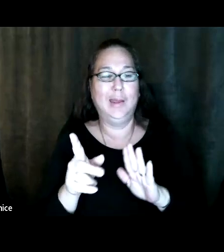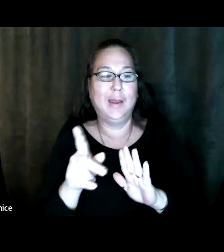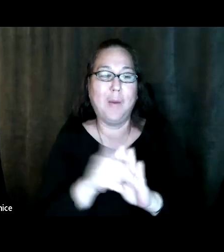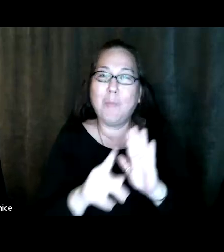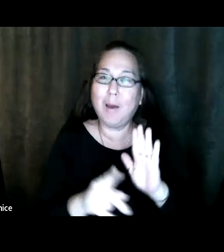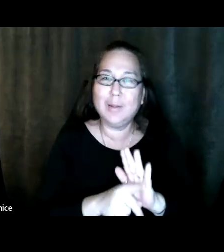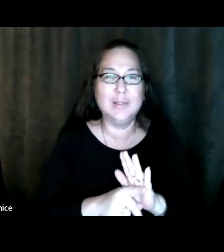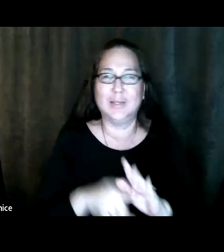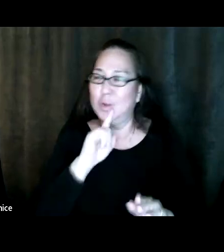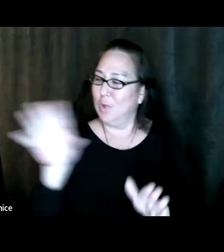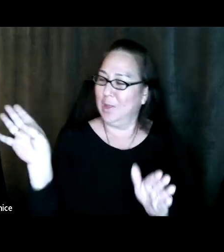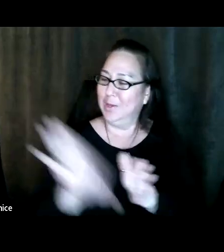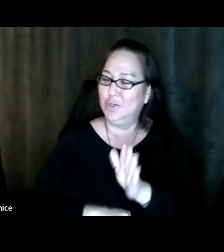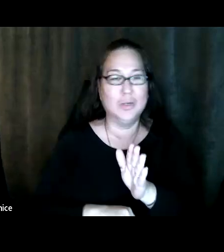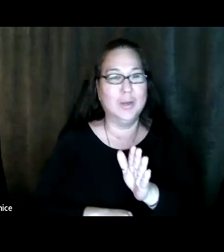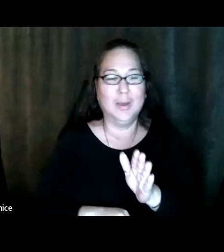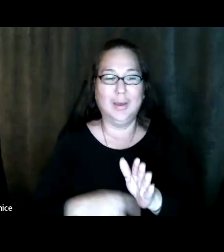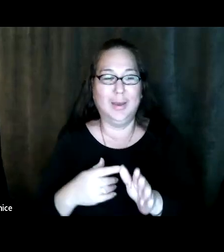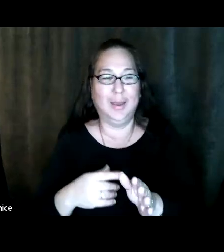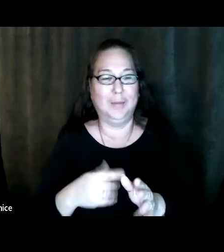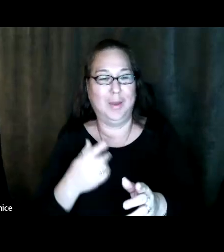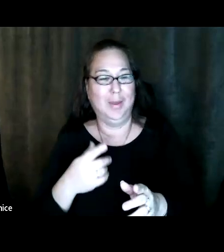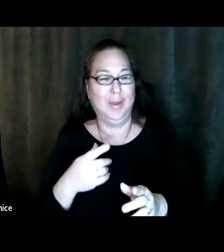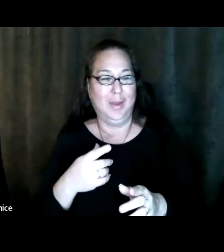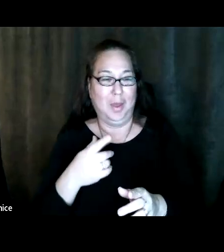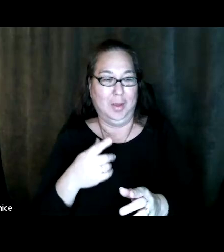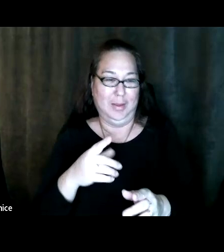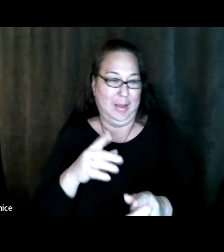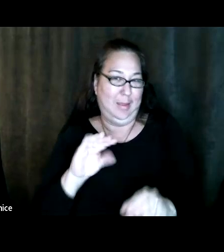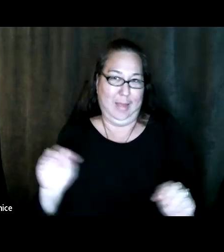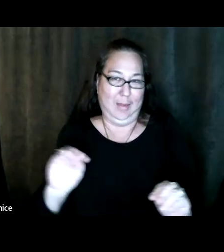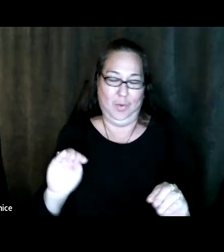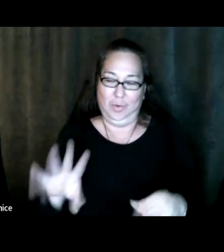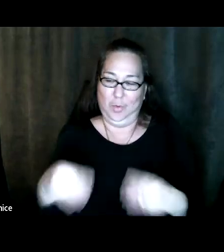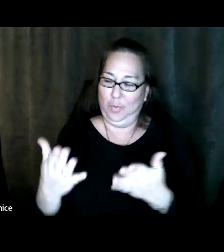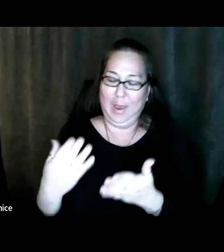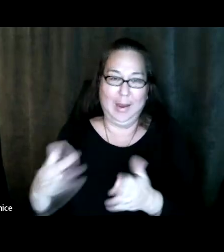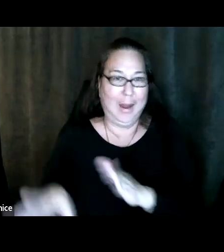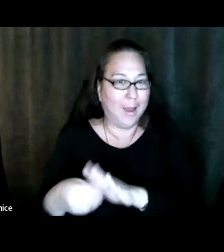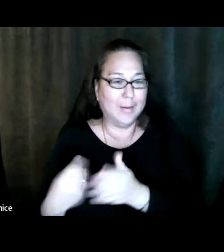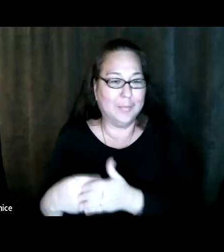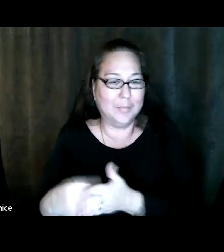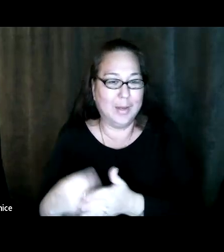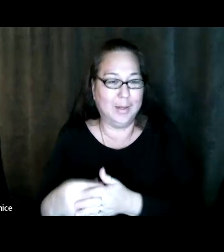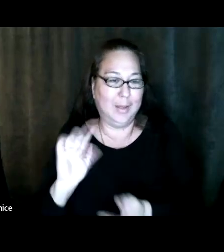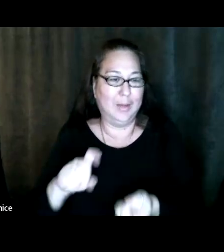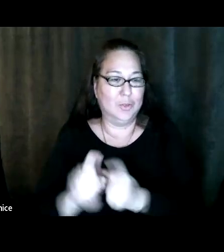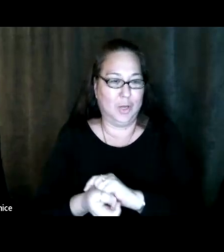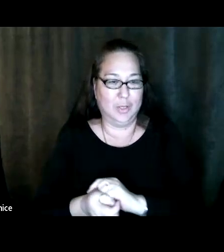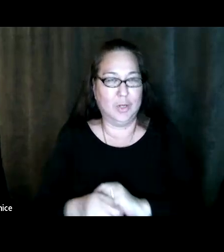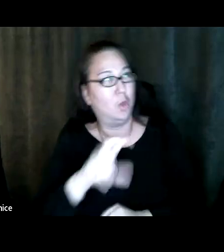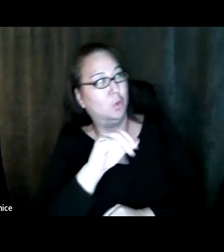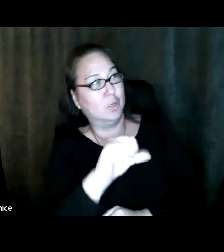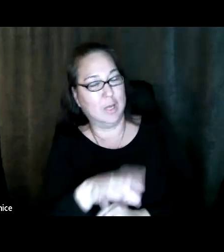policies. This must change. The horrible must become unacceptable and our deficiencies solvable. 30